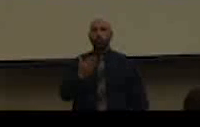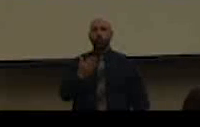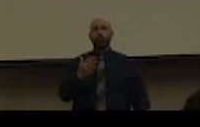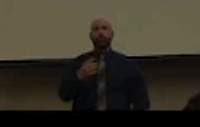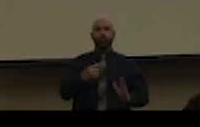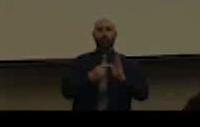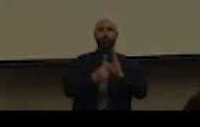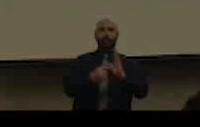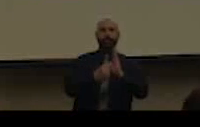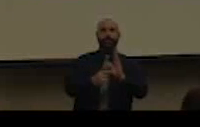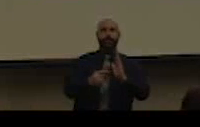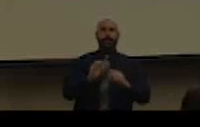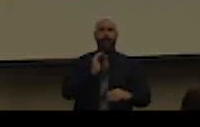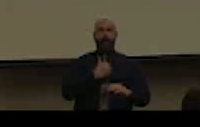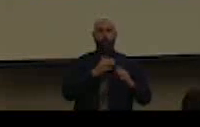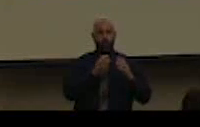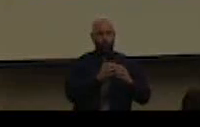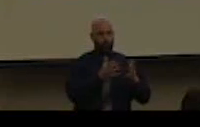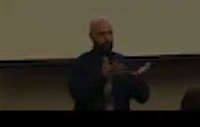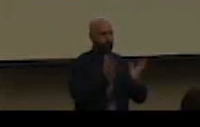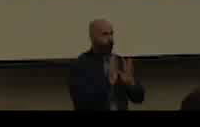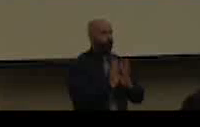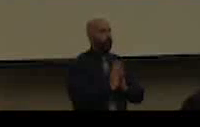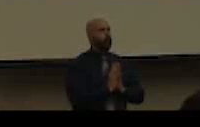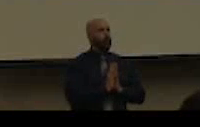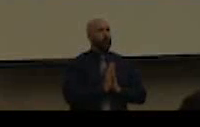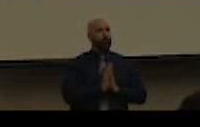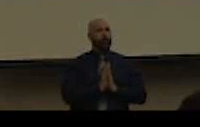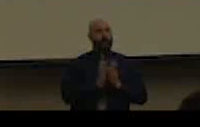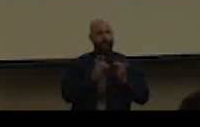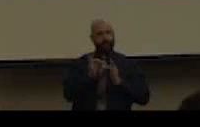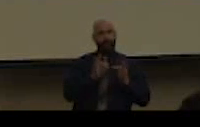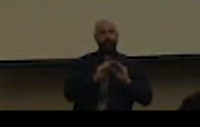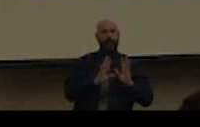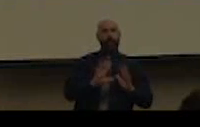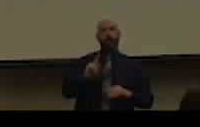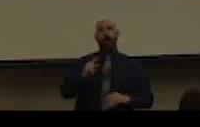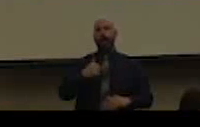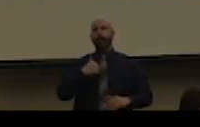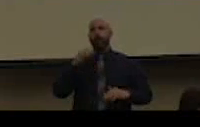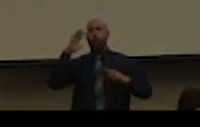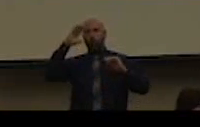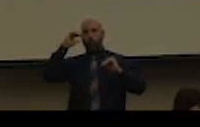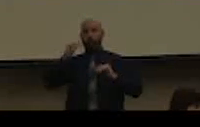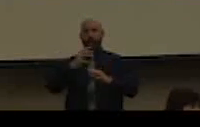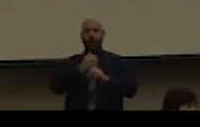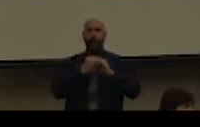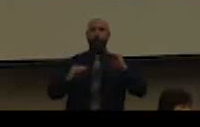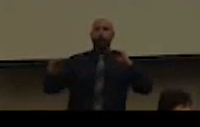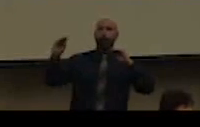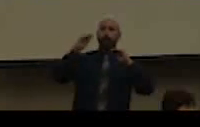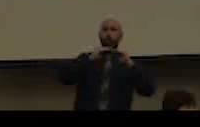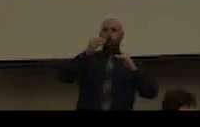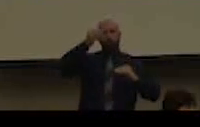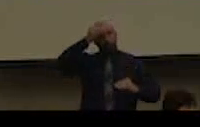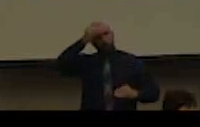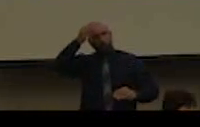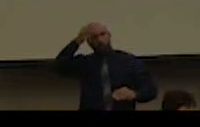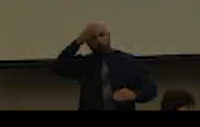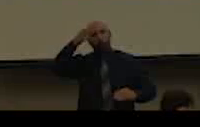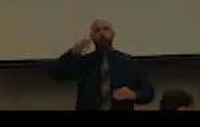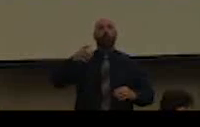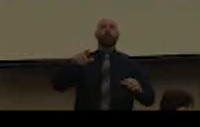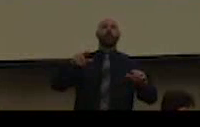our group to that, but I'm hoping that I could probably gain more knowledge so that I